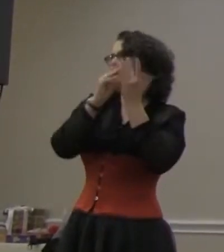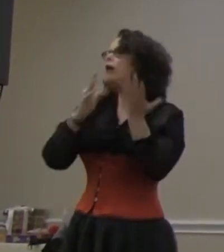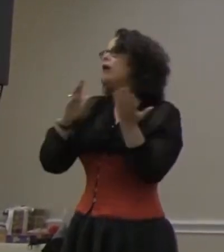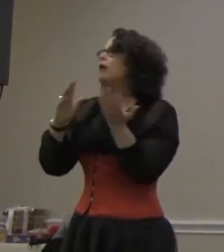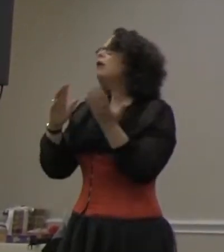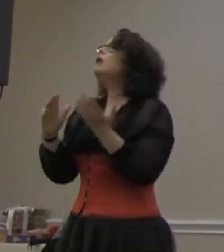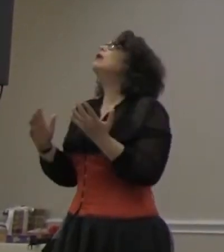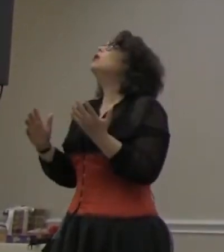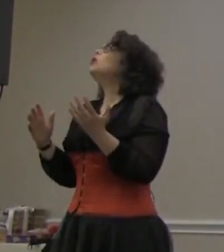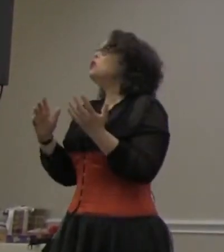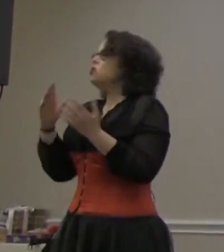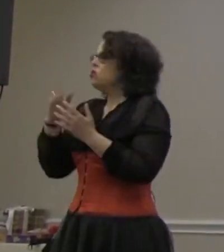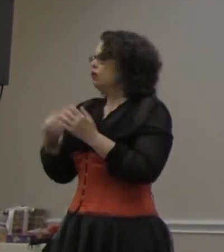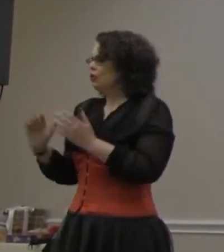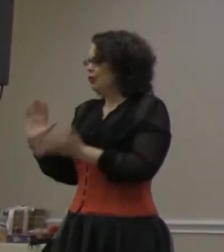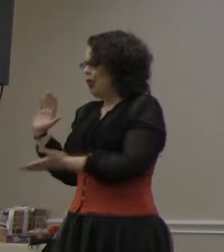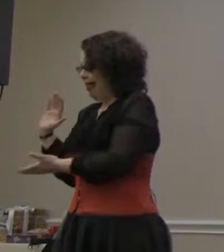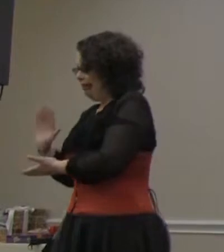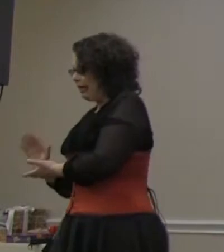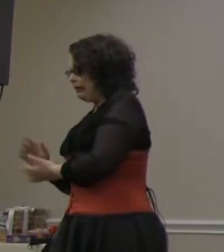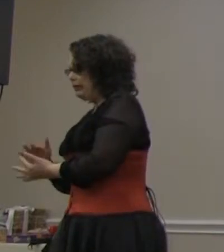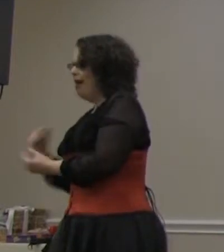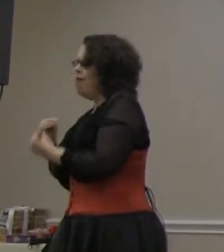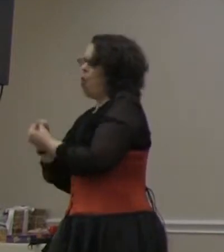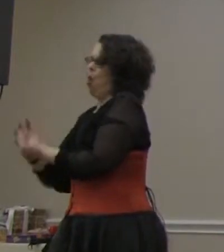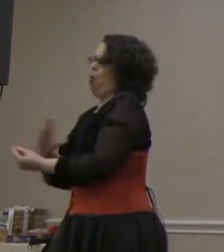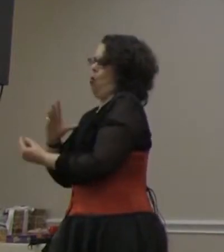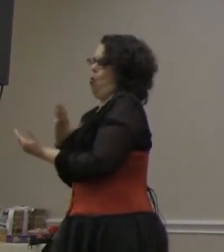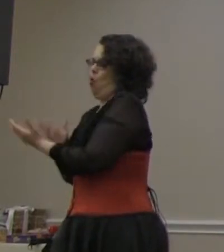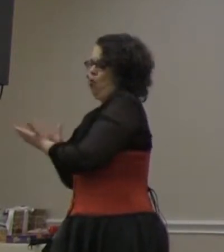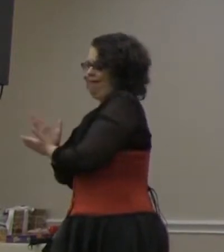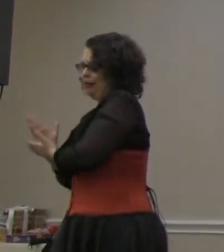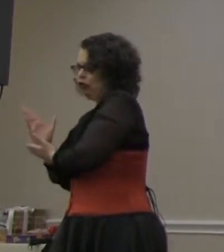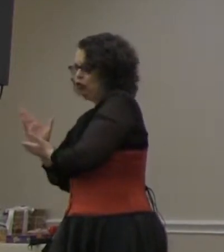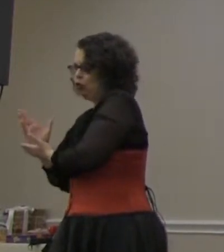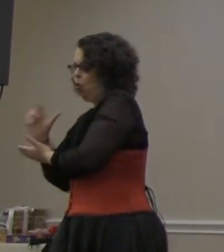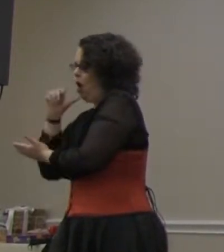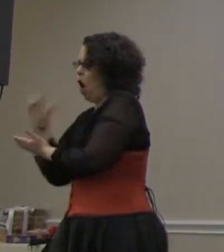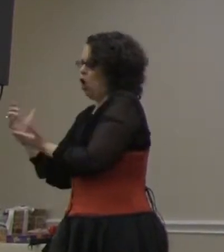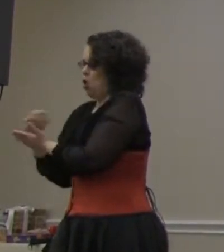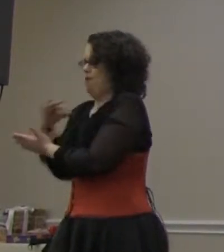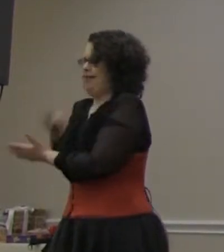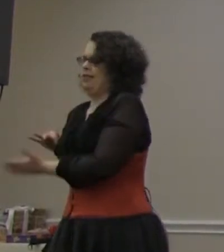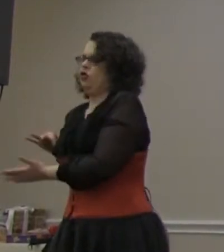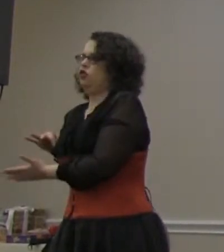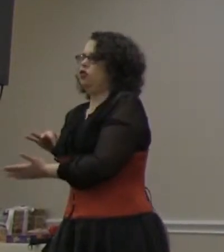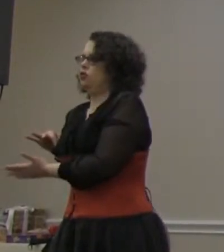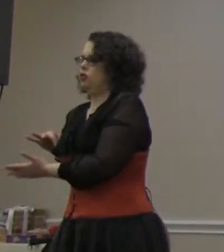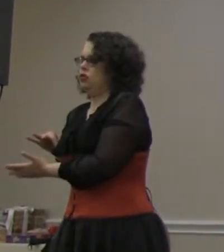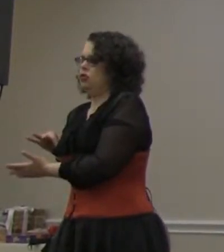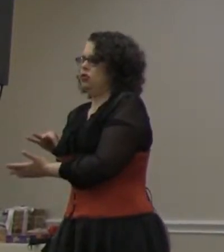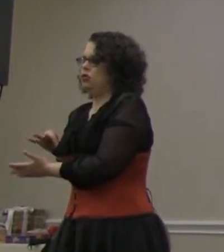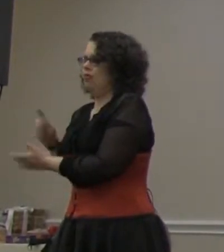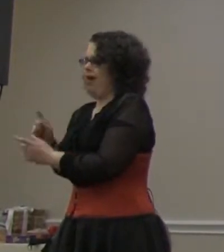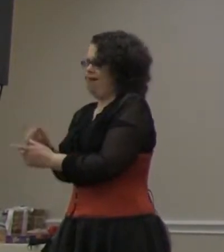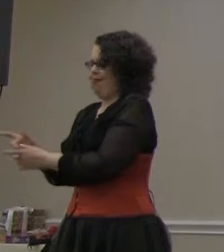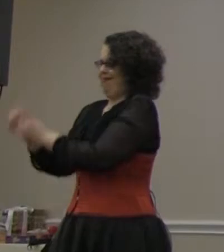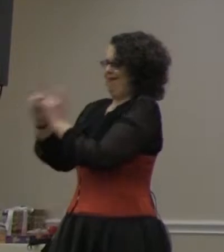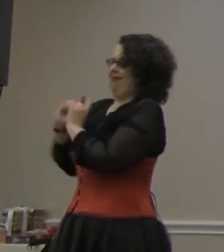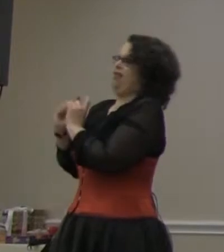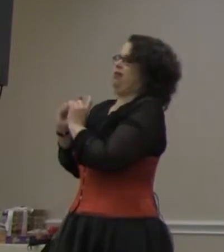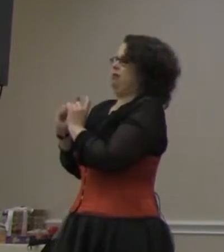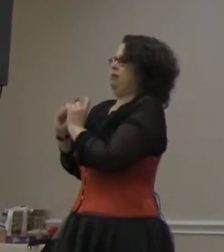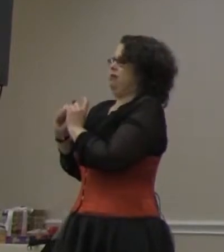of us who have fewer intersections have more privilege or unearned advantages that have been bestowed on us